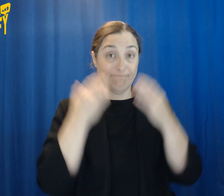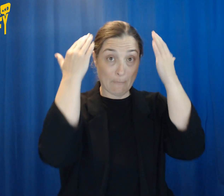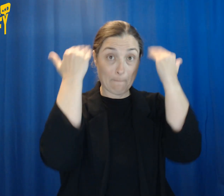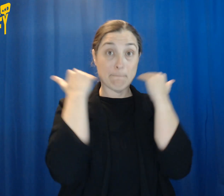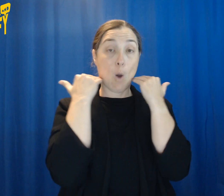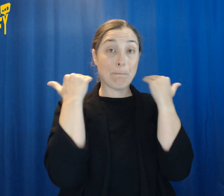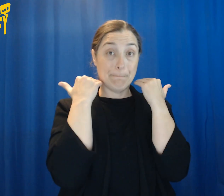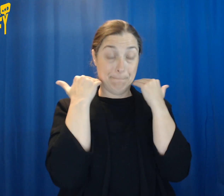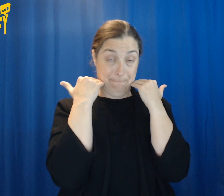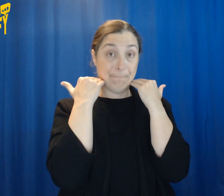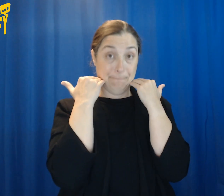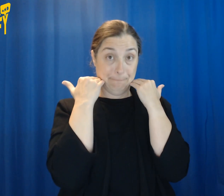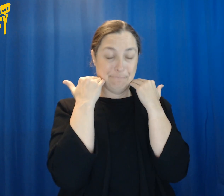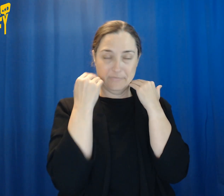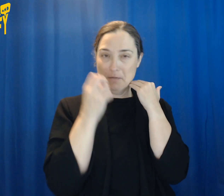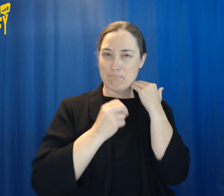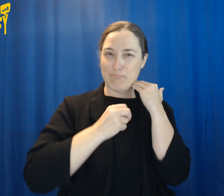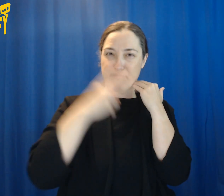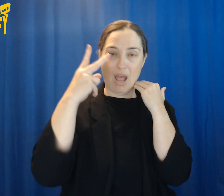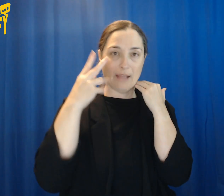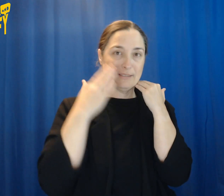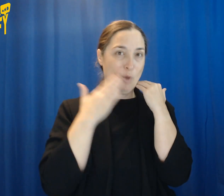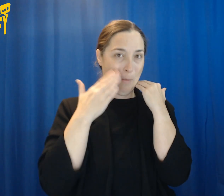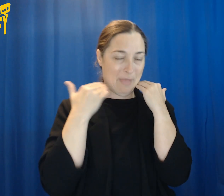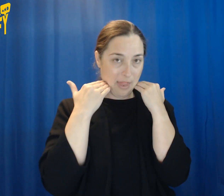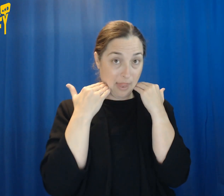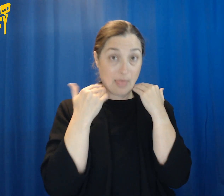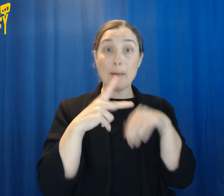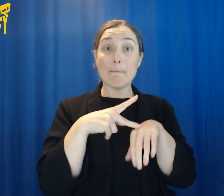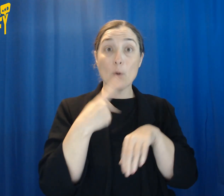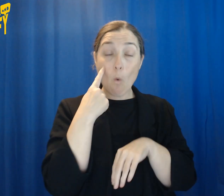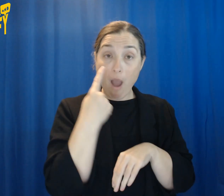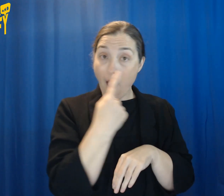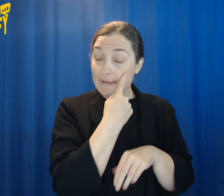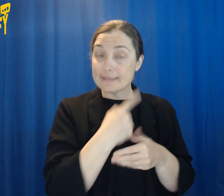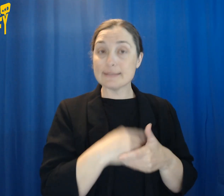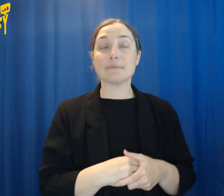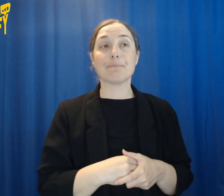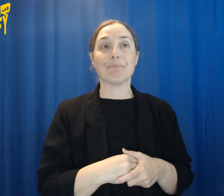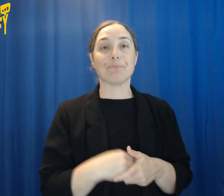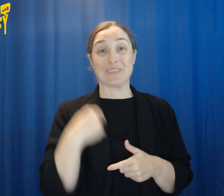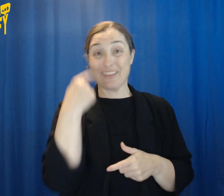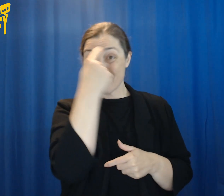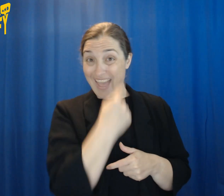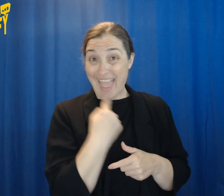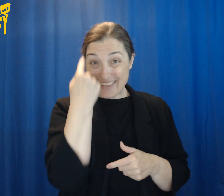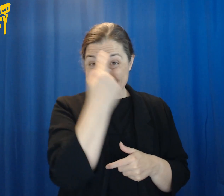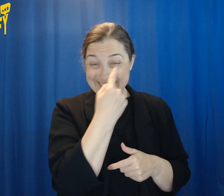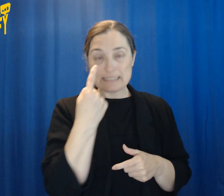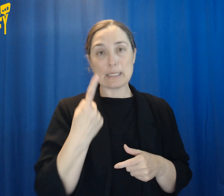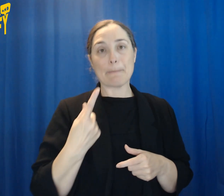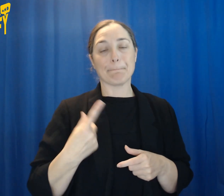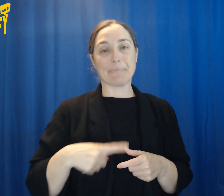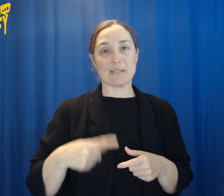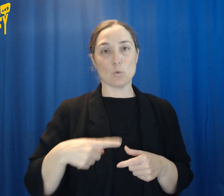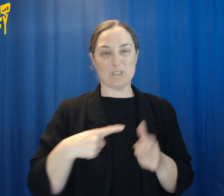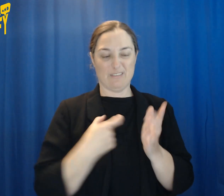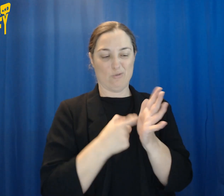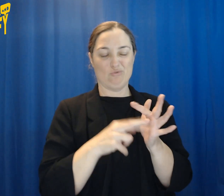is bright purple, blue eyes, a face that, because of renal failure, is a